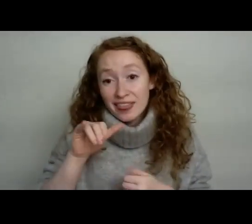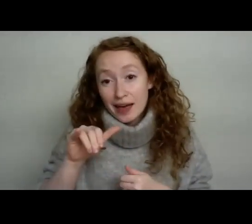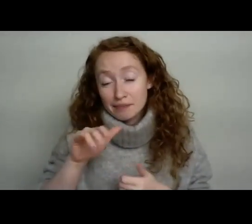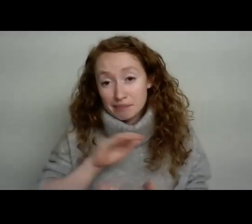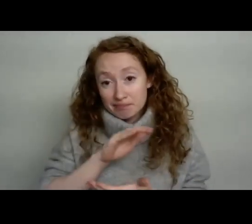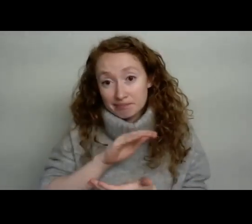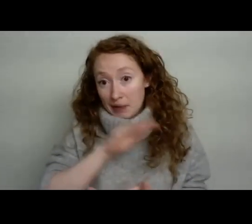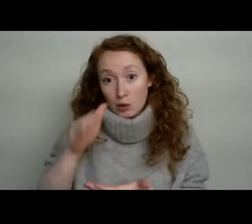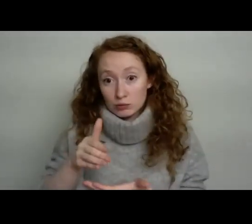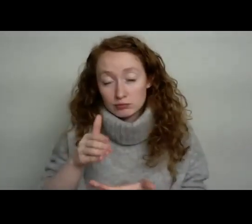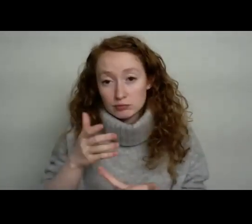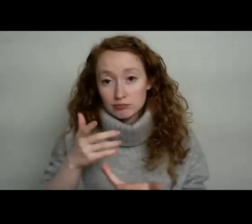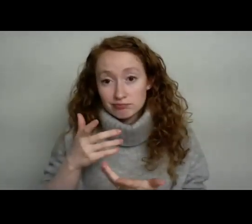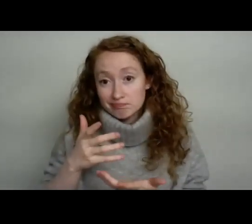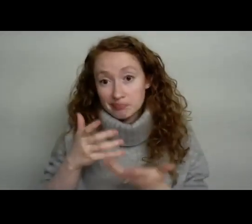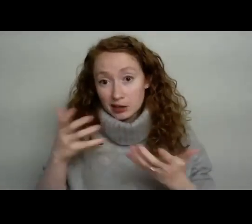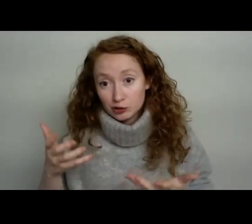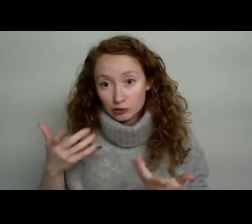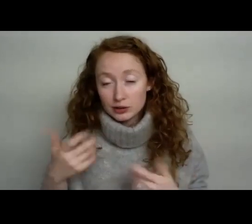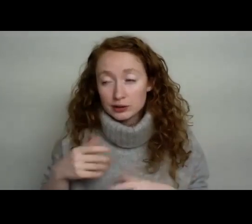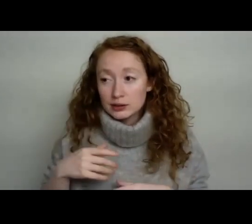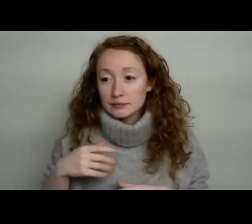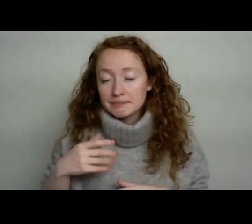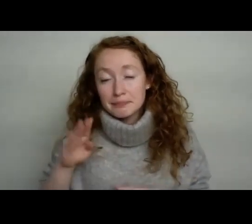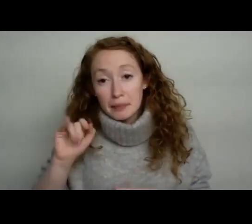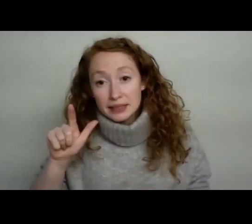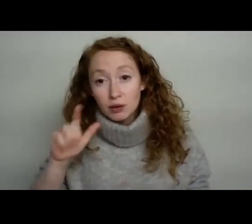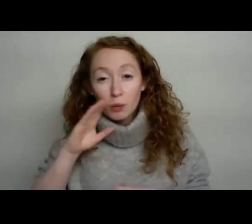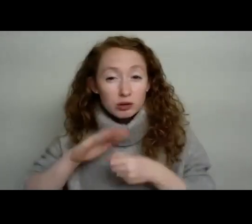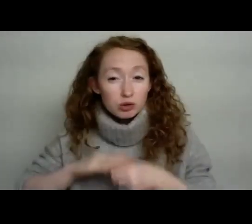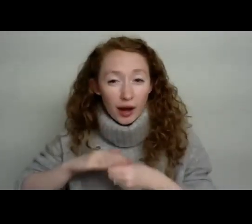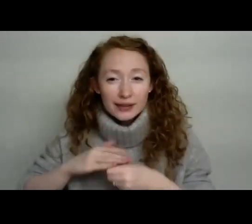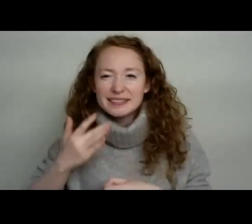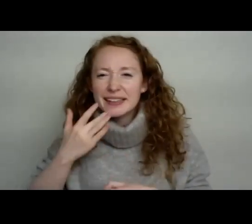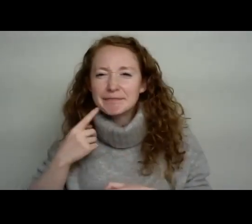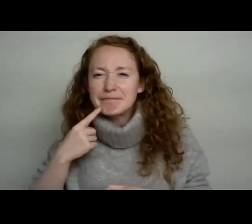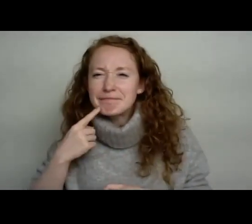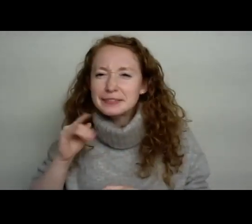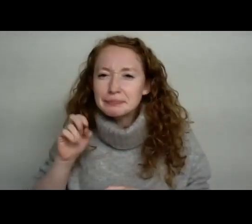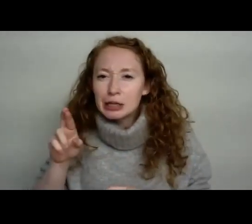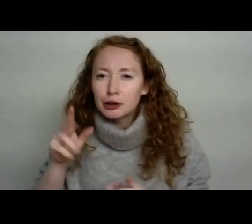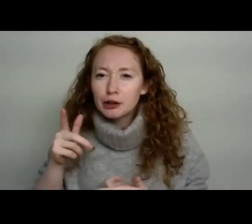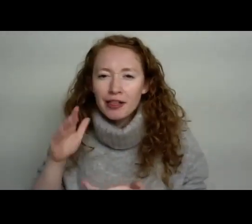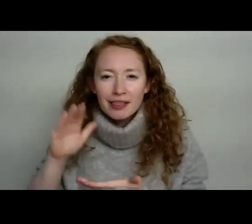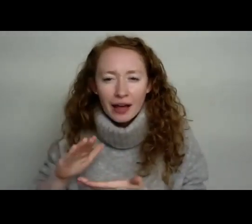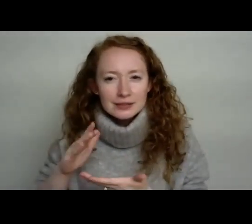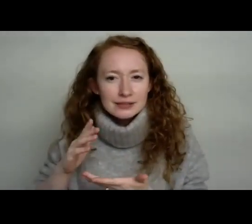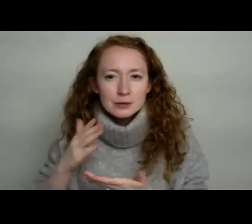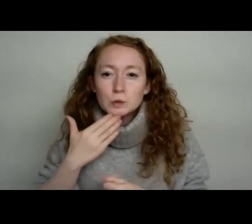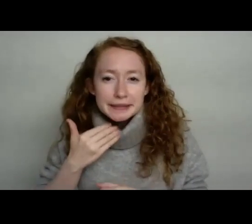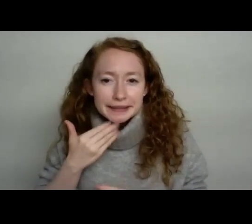to seed earlier. So it won't be as sweet and tender as long. And they'll all be that much more susceptible to powdery mildew, to downy